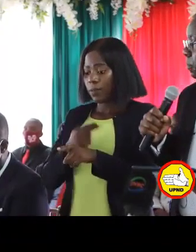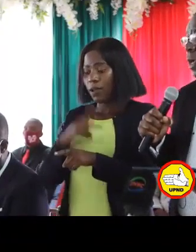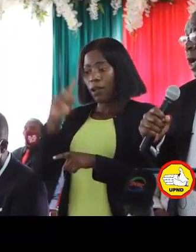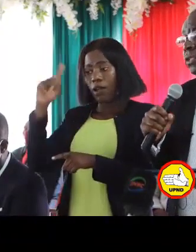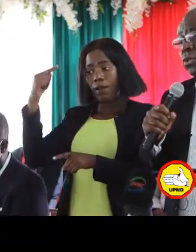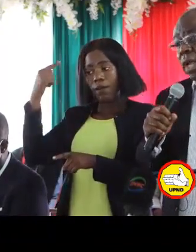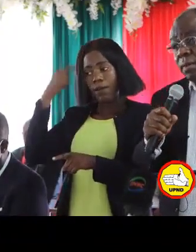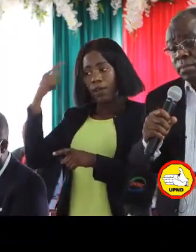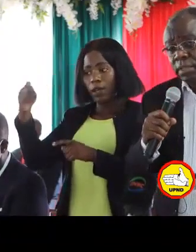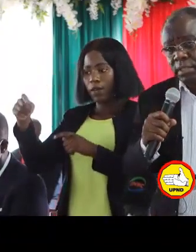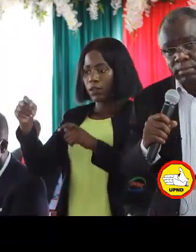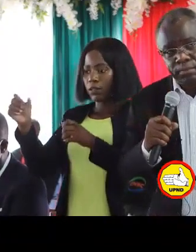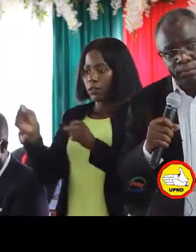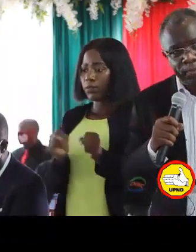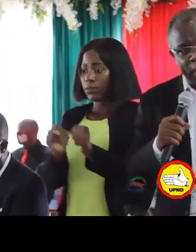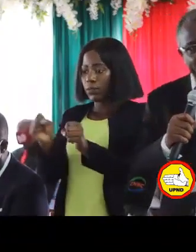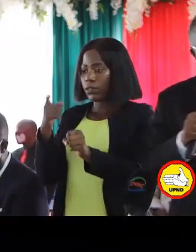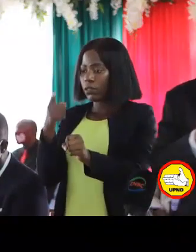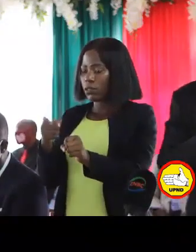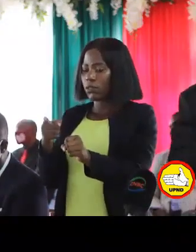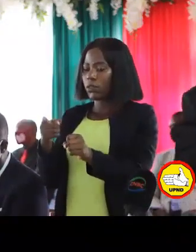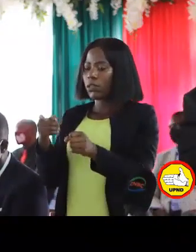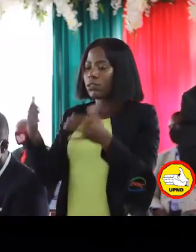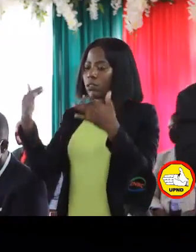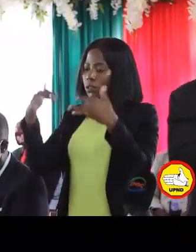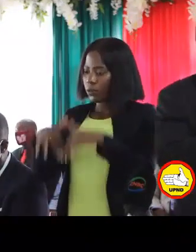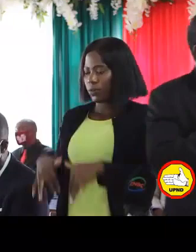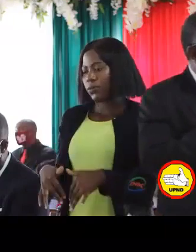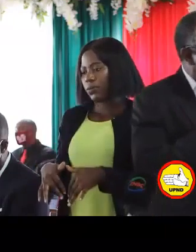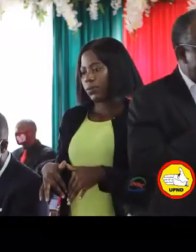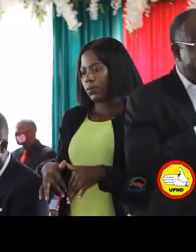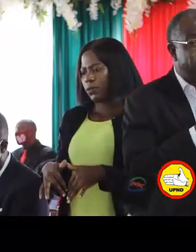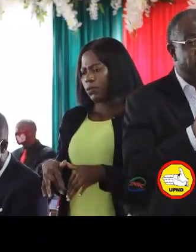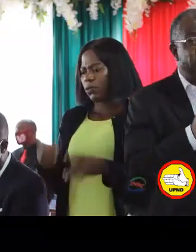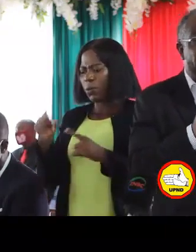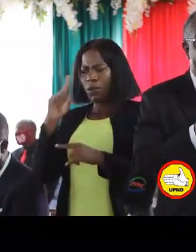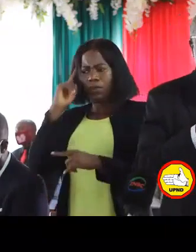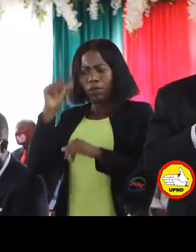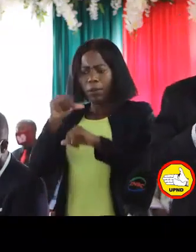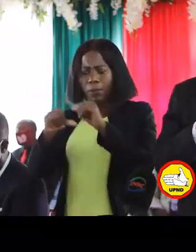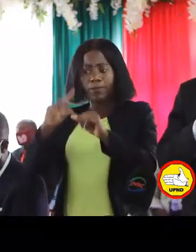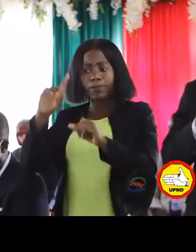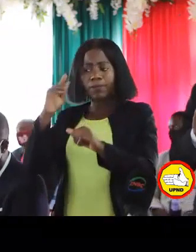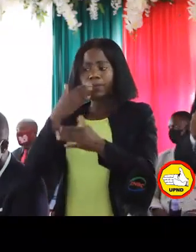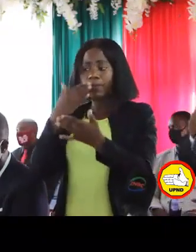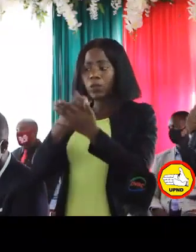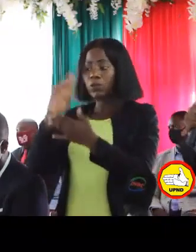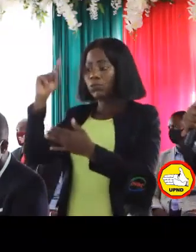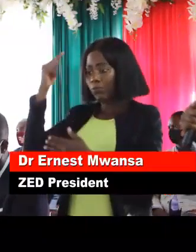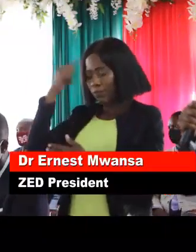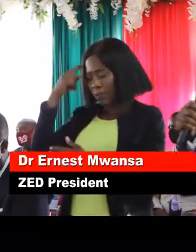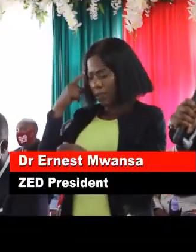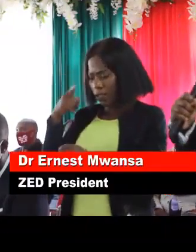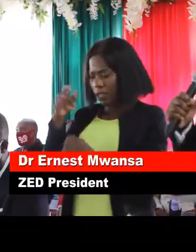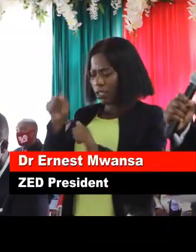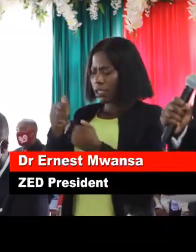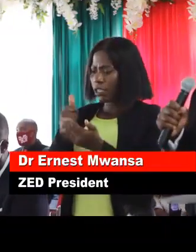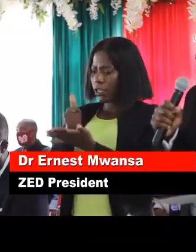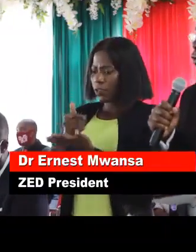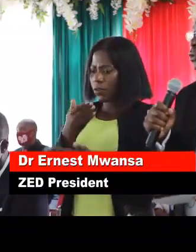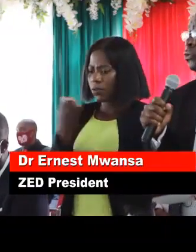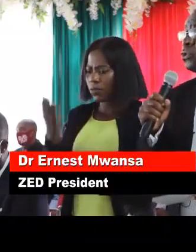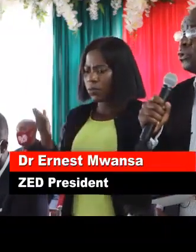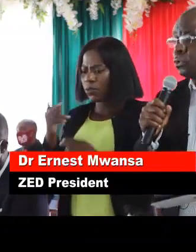system has collapsed. You know, the thing about good governance is that it helps you tell whether